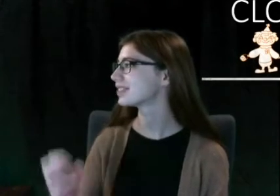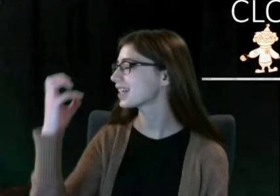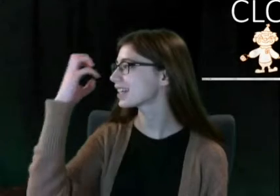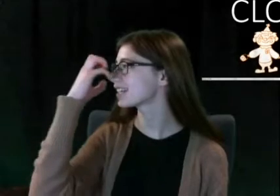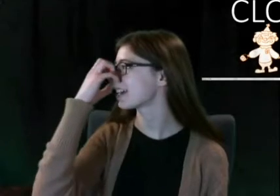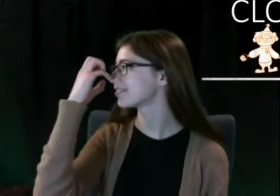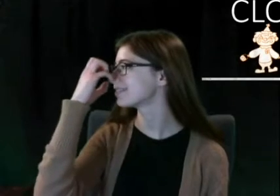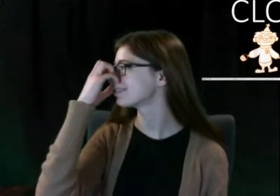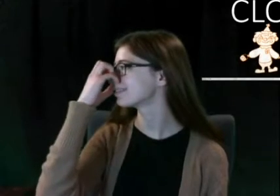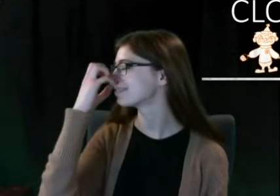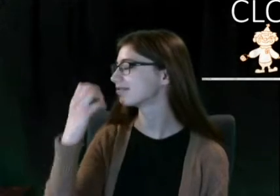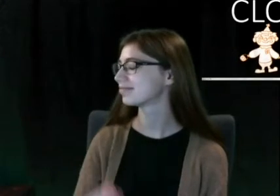Clown.